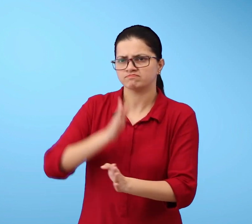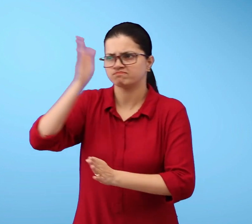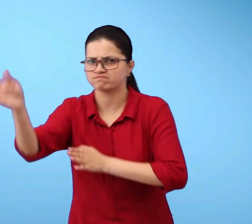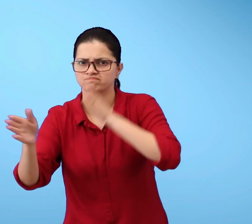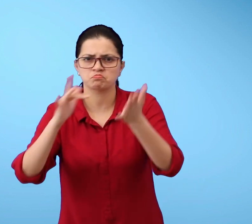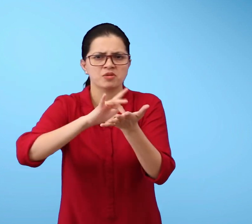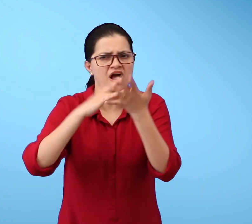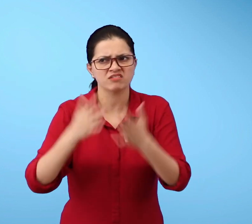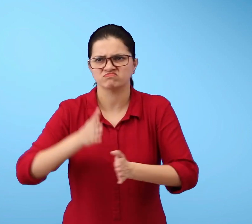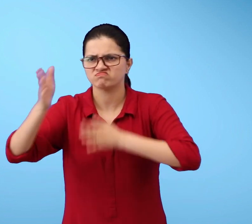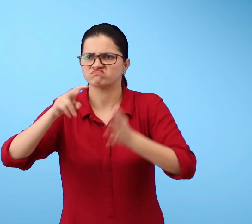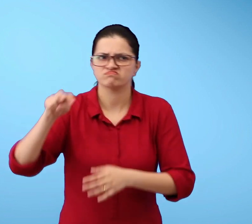passed away in Kusinara.